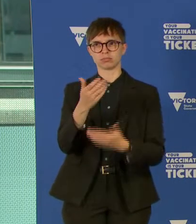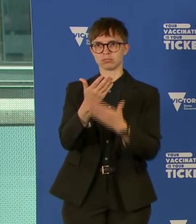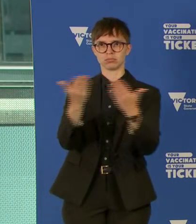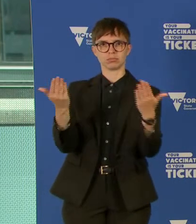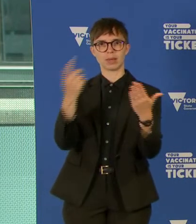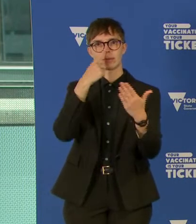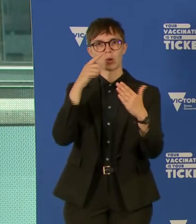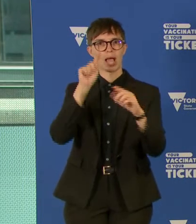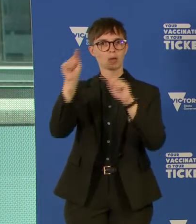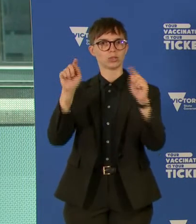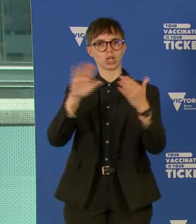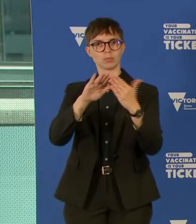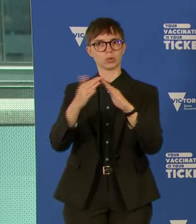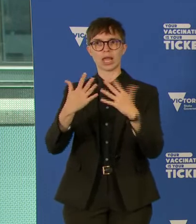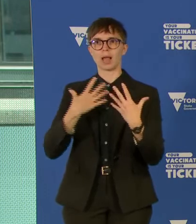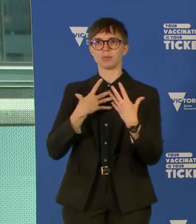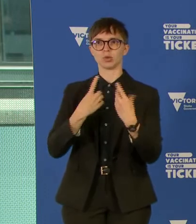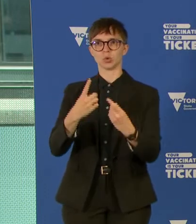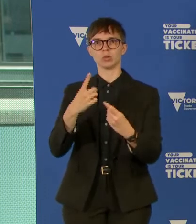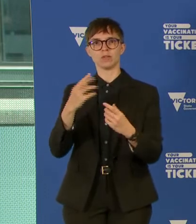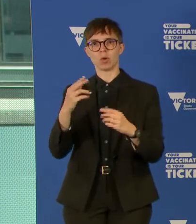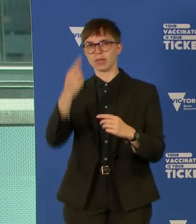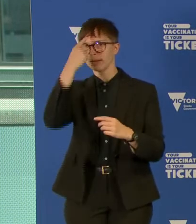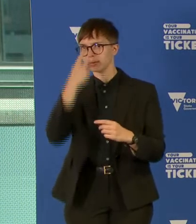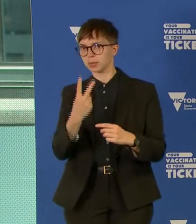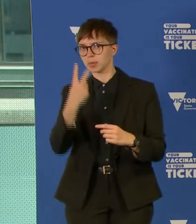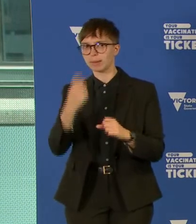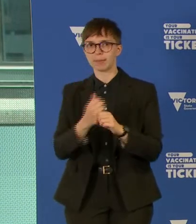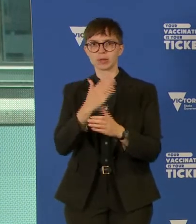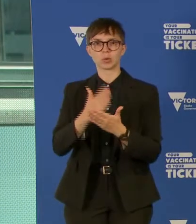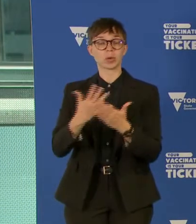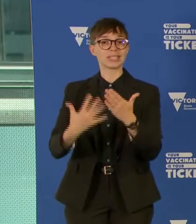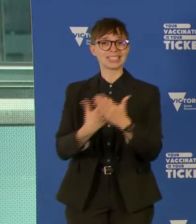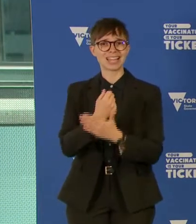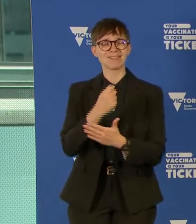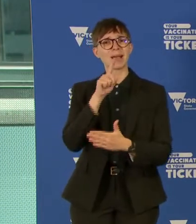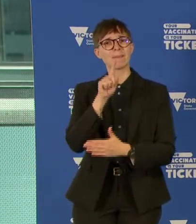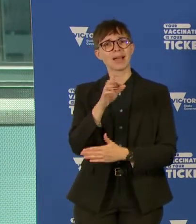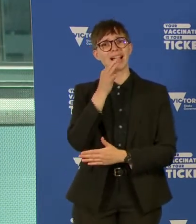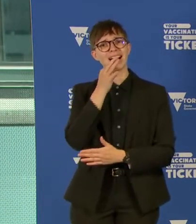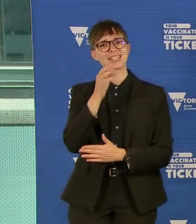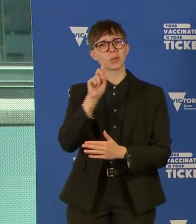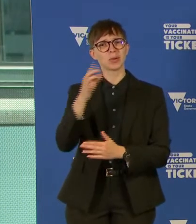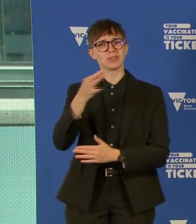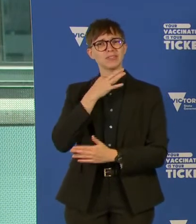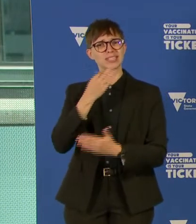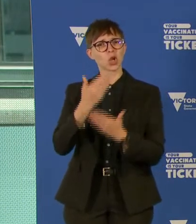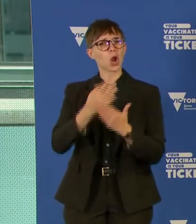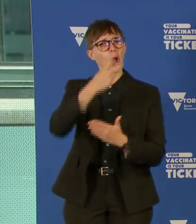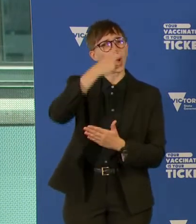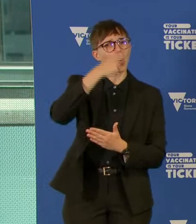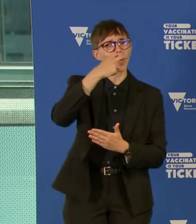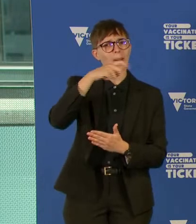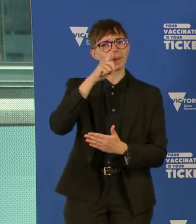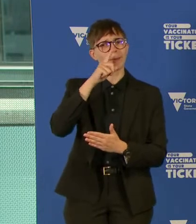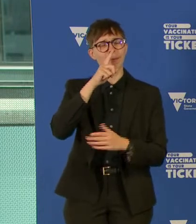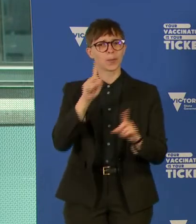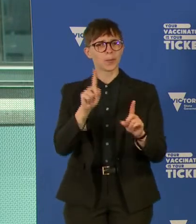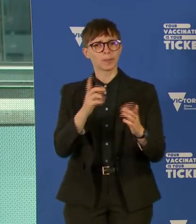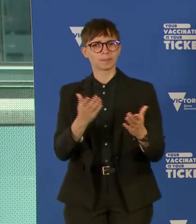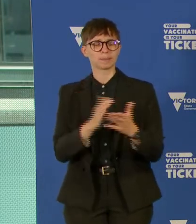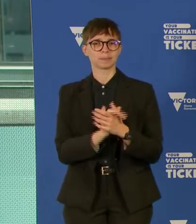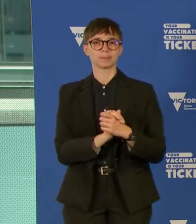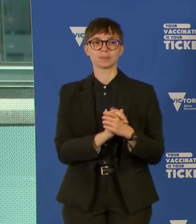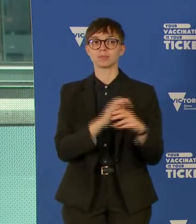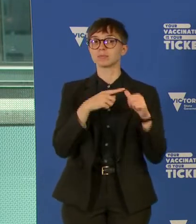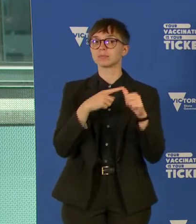are immunocompromised, the elderly, going into this next phase of the pandemic? I mean, we all need to make appropriate judgments